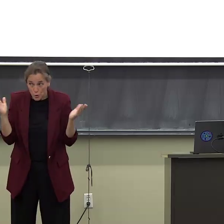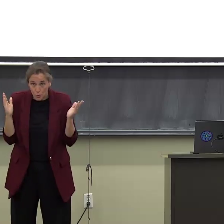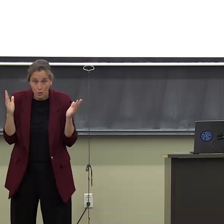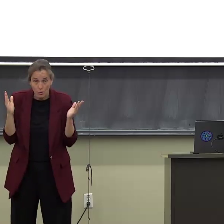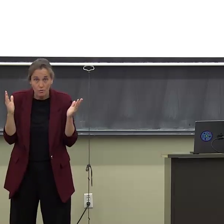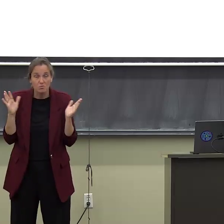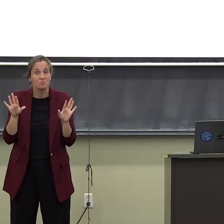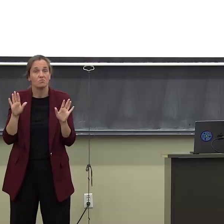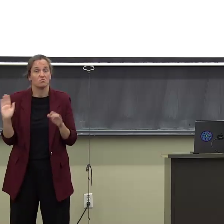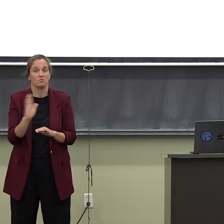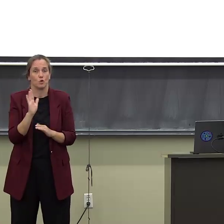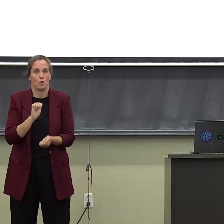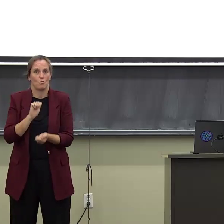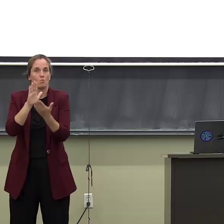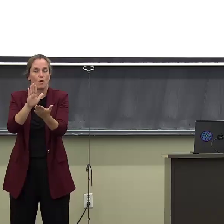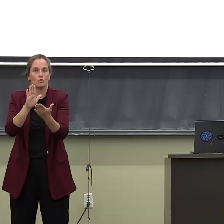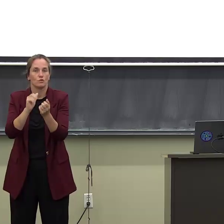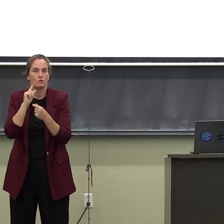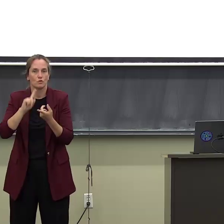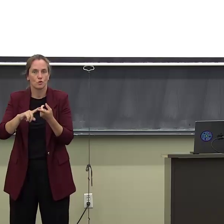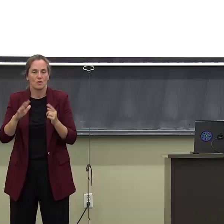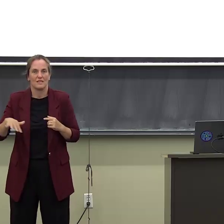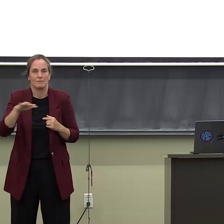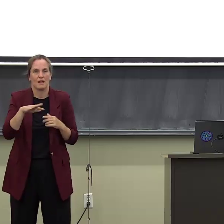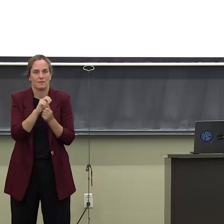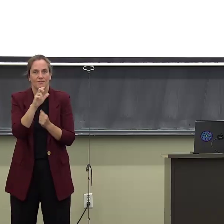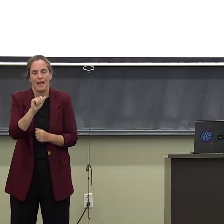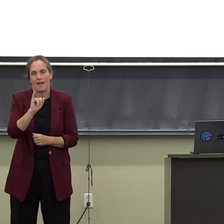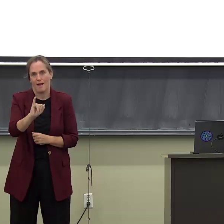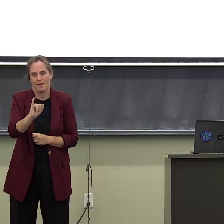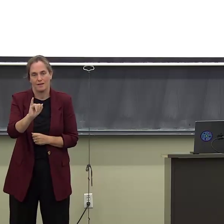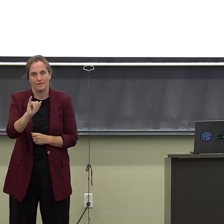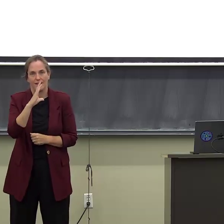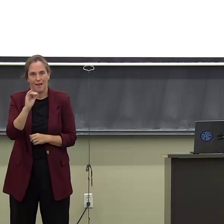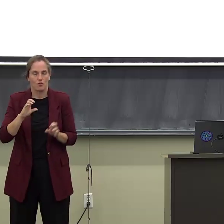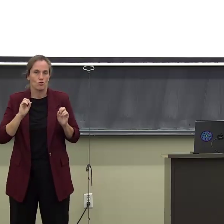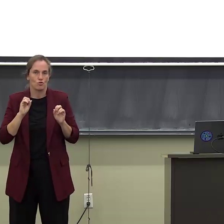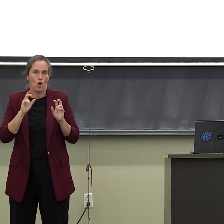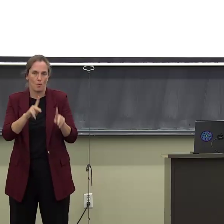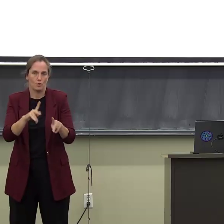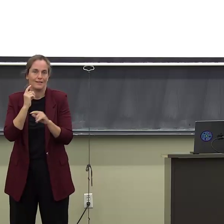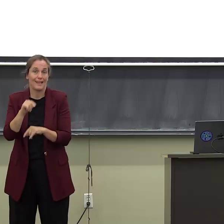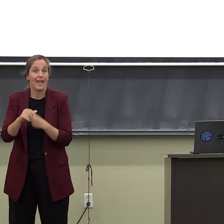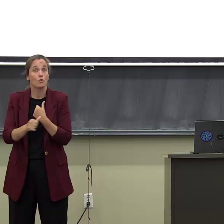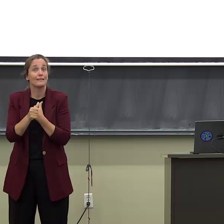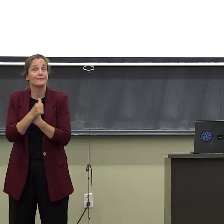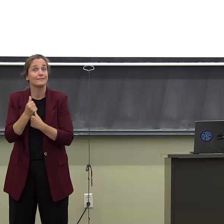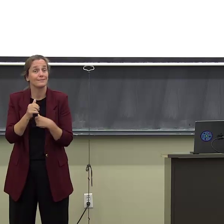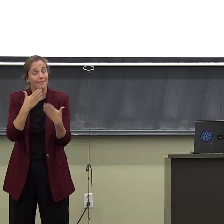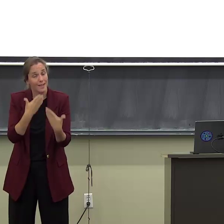approach this space of AI, both the opportunities and the risks. Thank